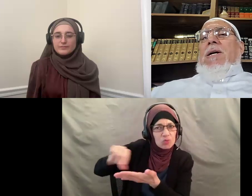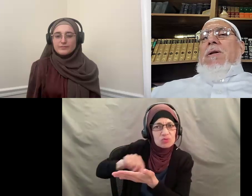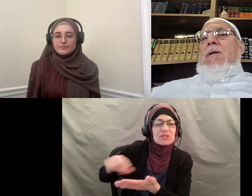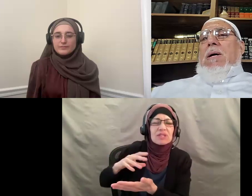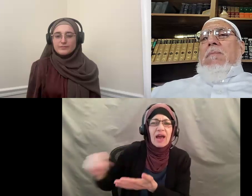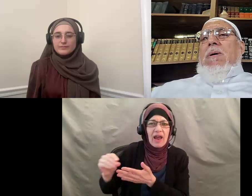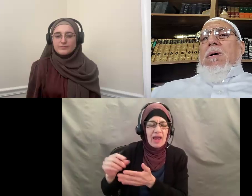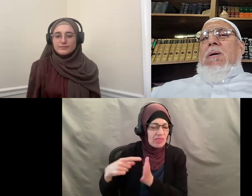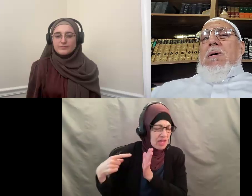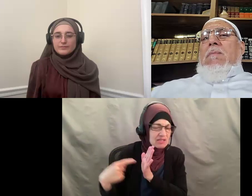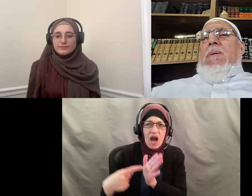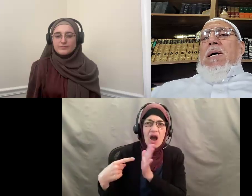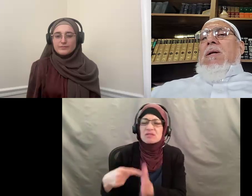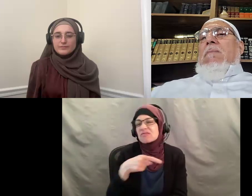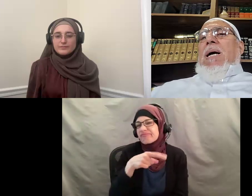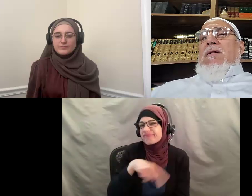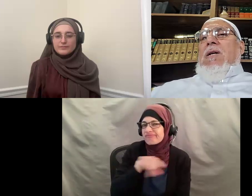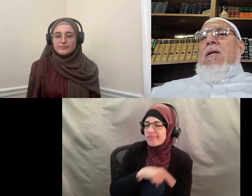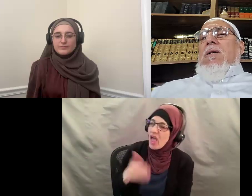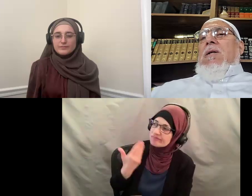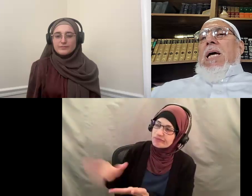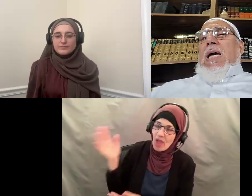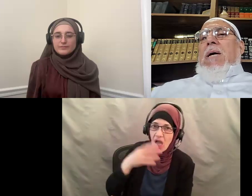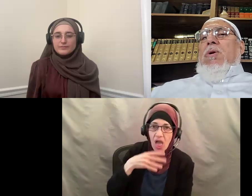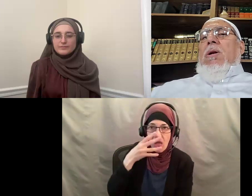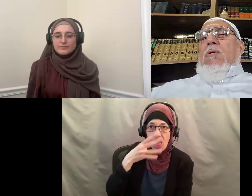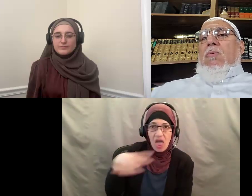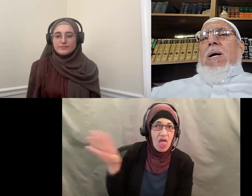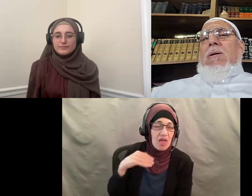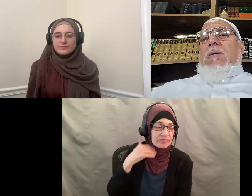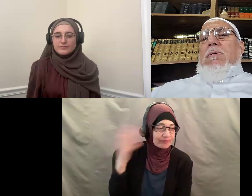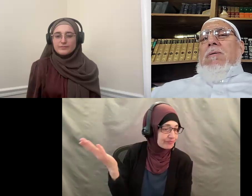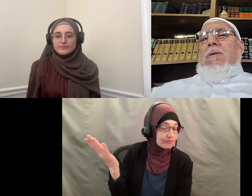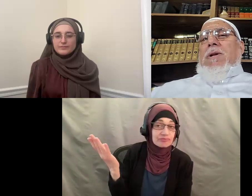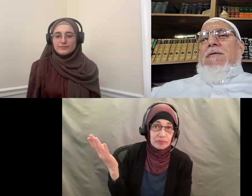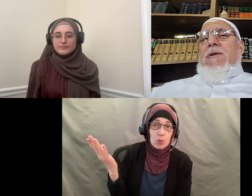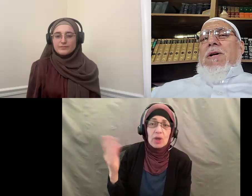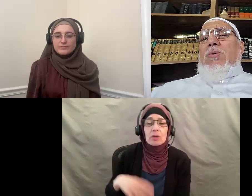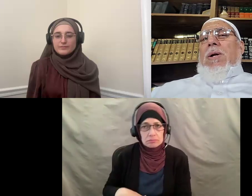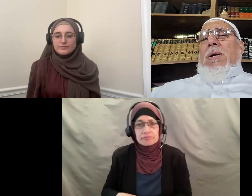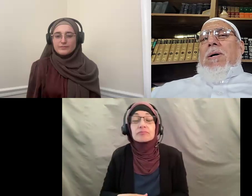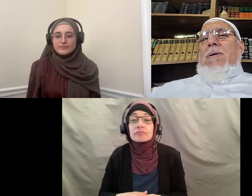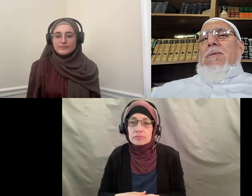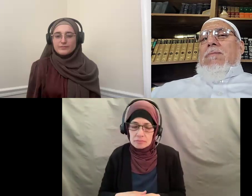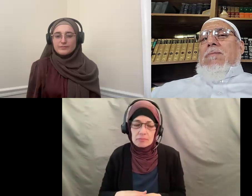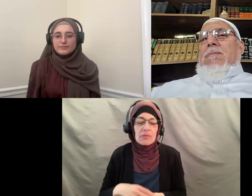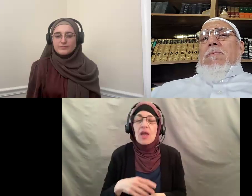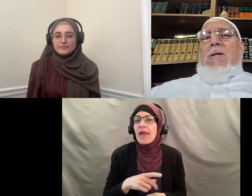have taken them by the mighty, able one, referring to